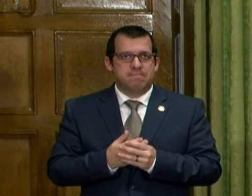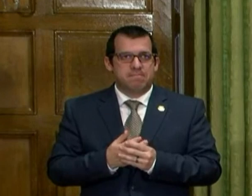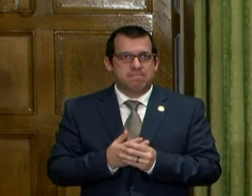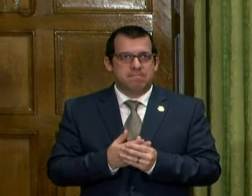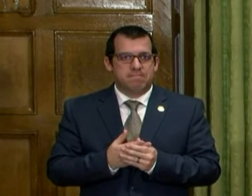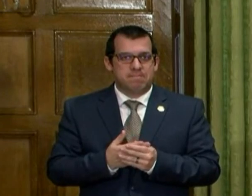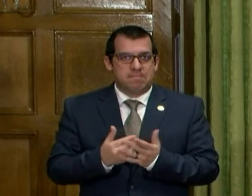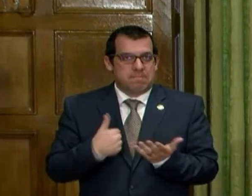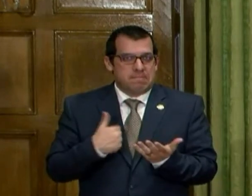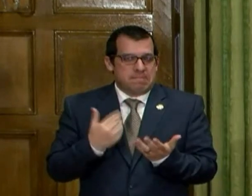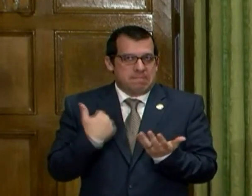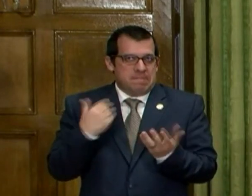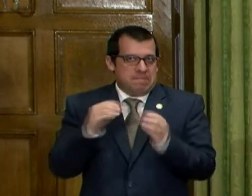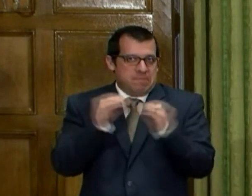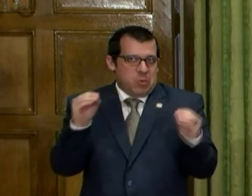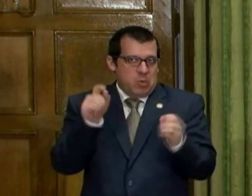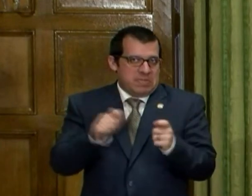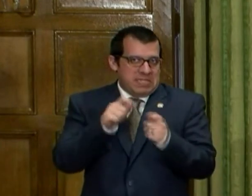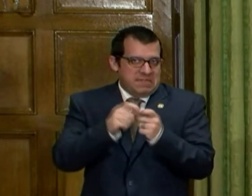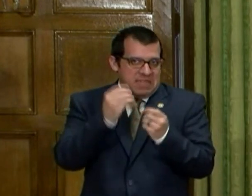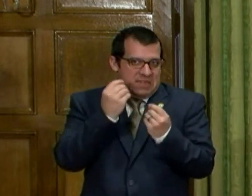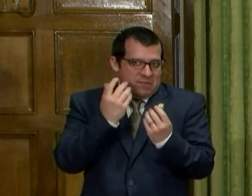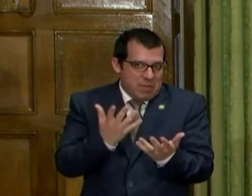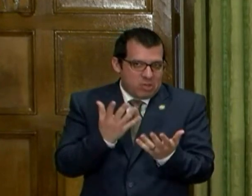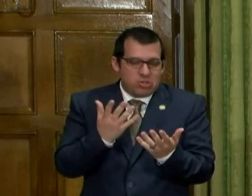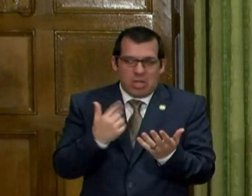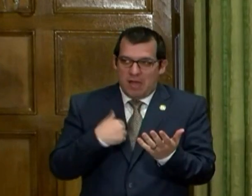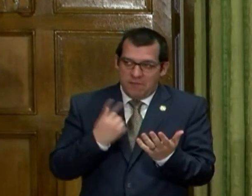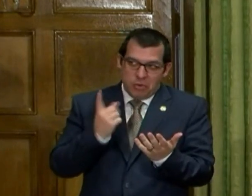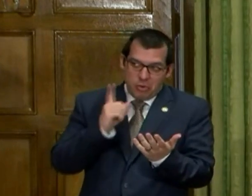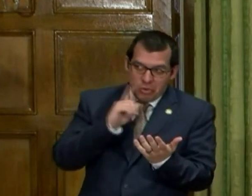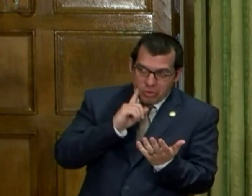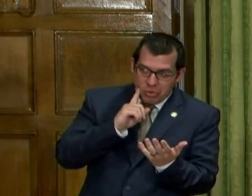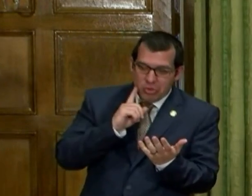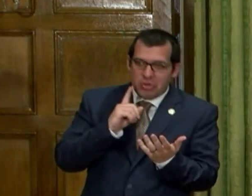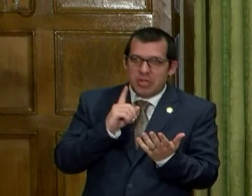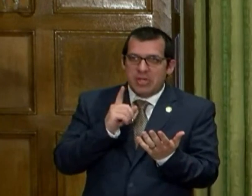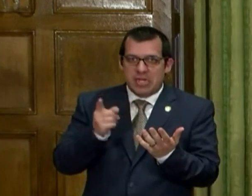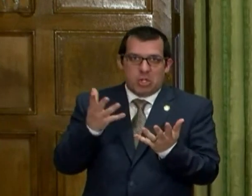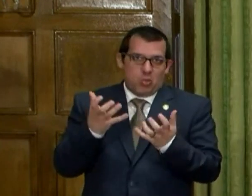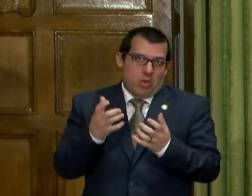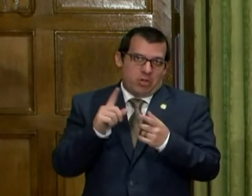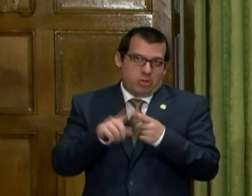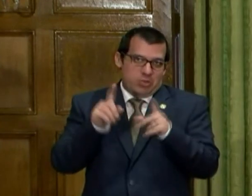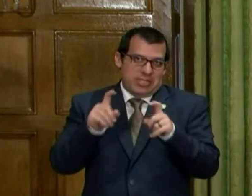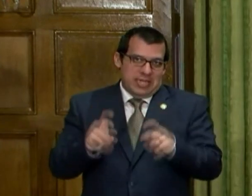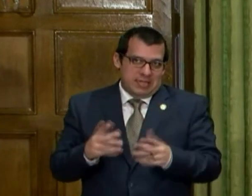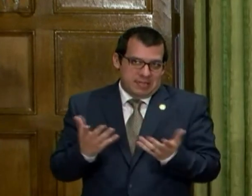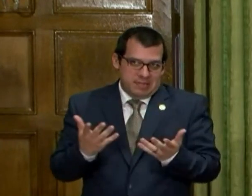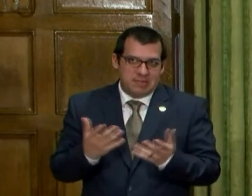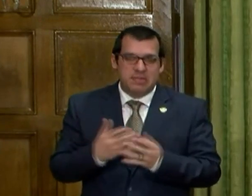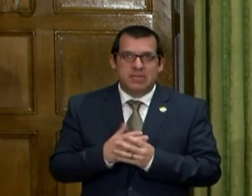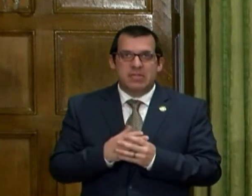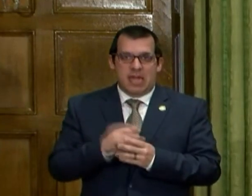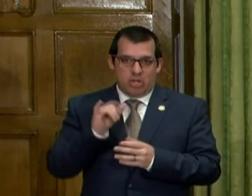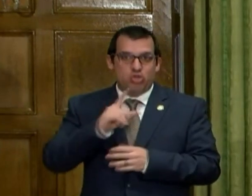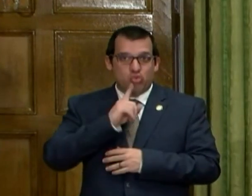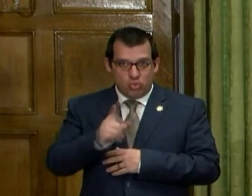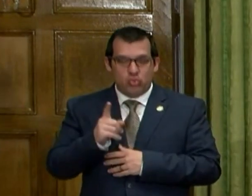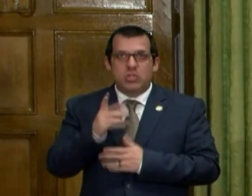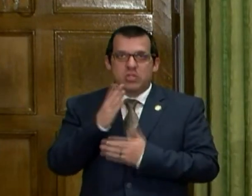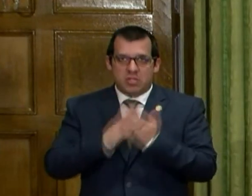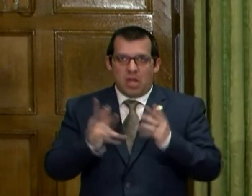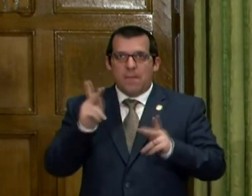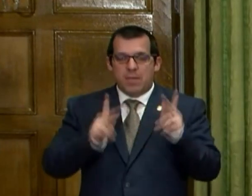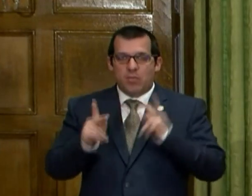I don't have any specific information. What I've heard is that he wanted to get tested. And it is true that there are